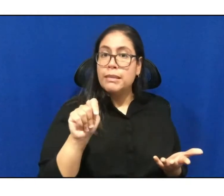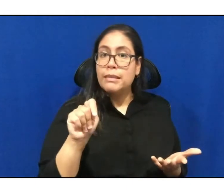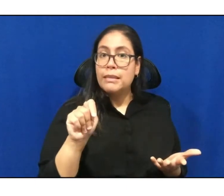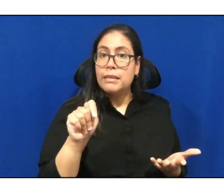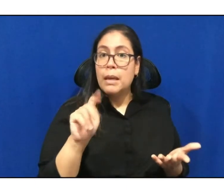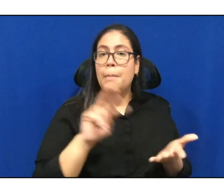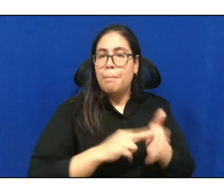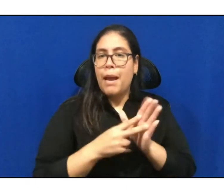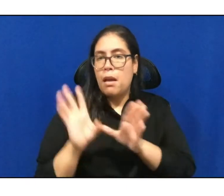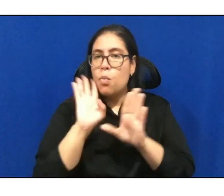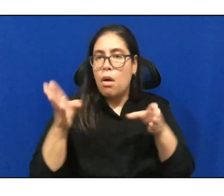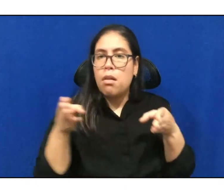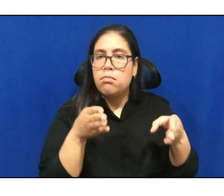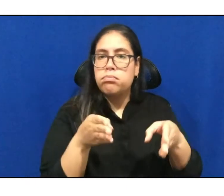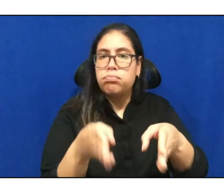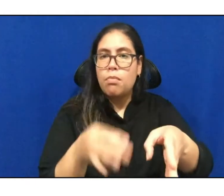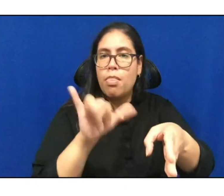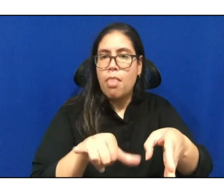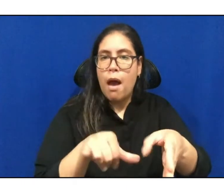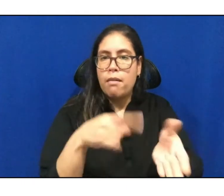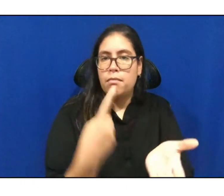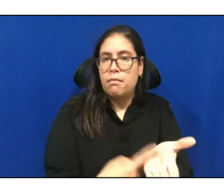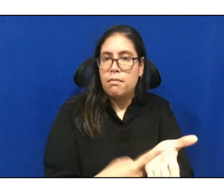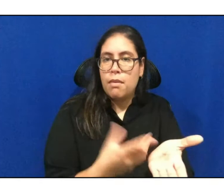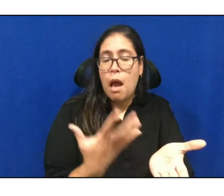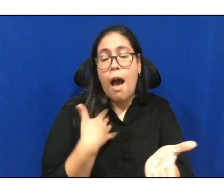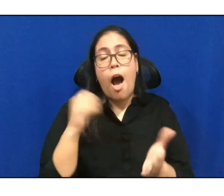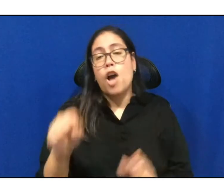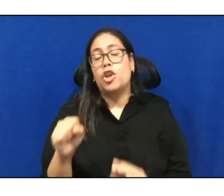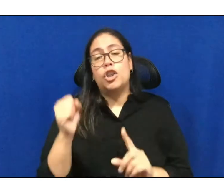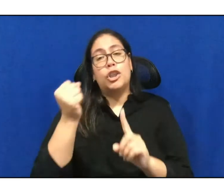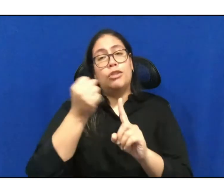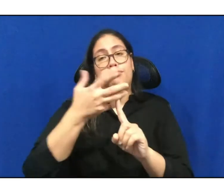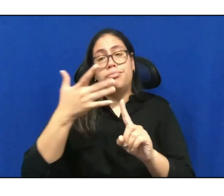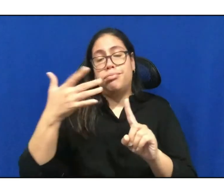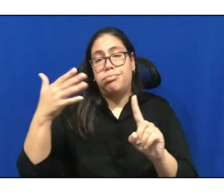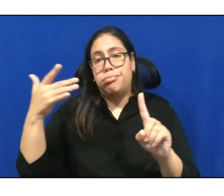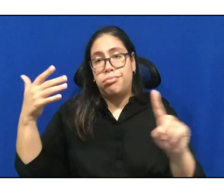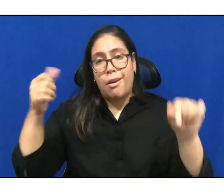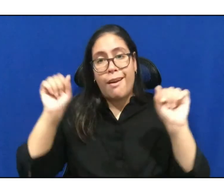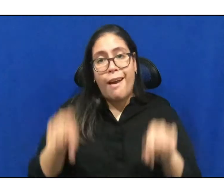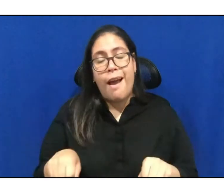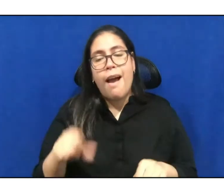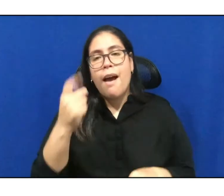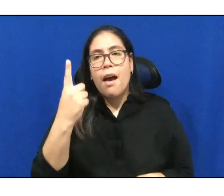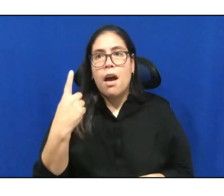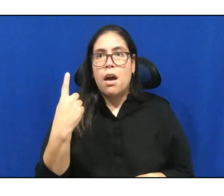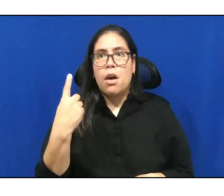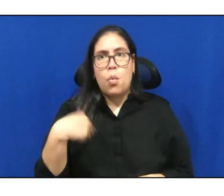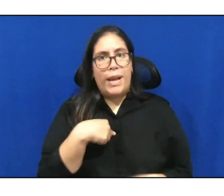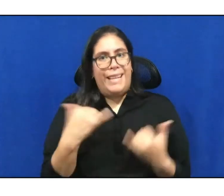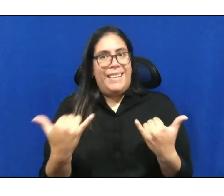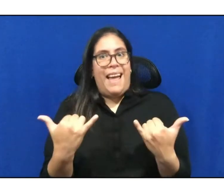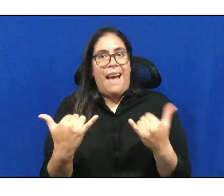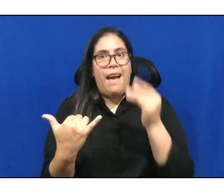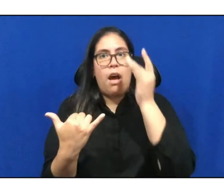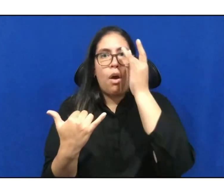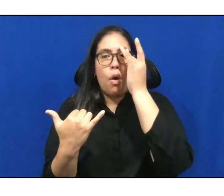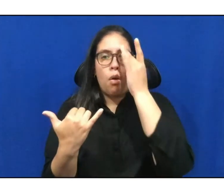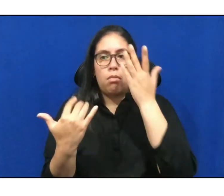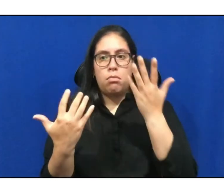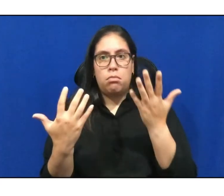path. But I can rant. But I think we're at a moment, we're at a crossroads, and we have to